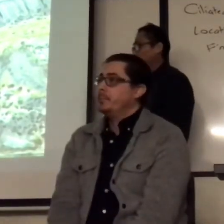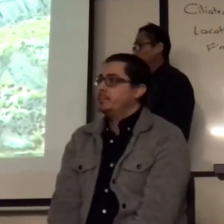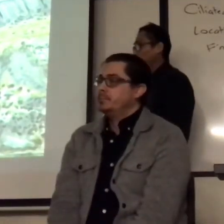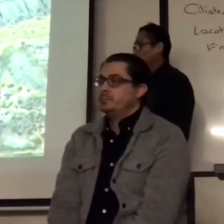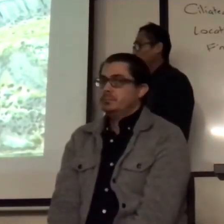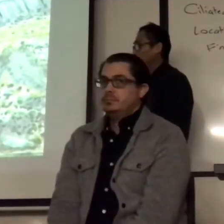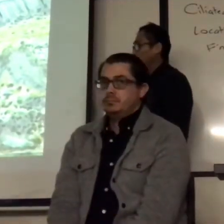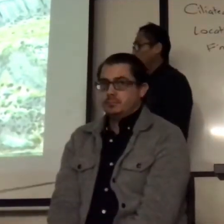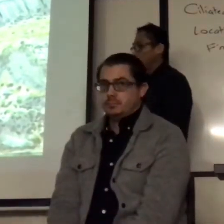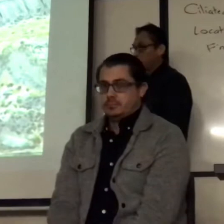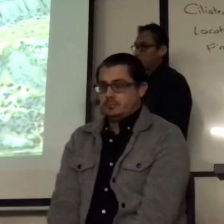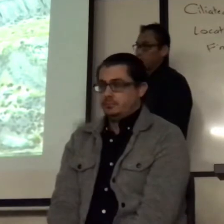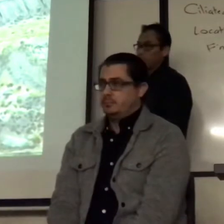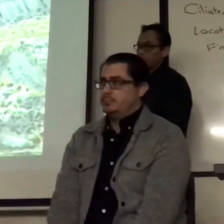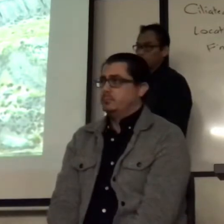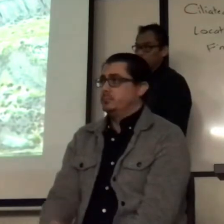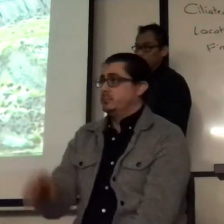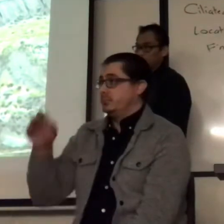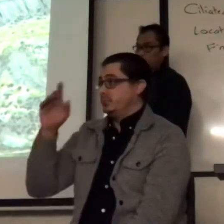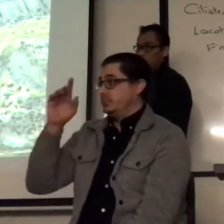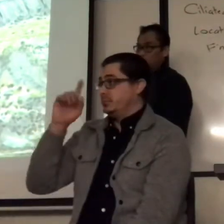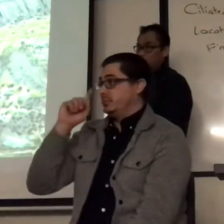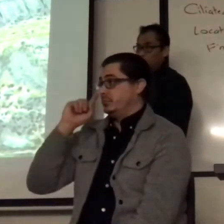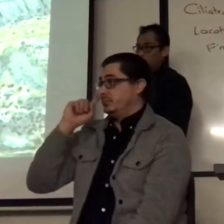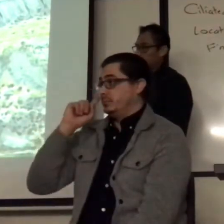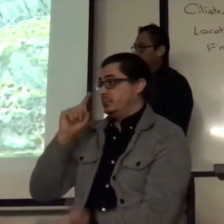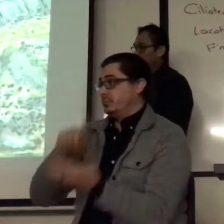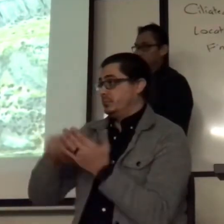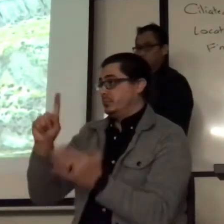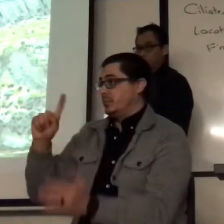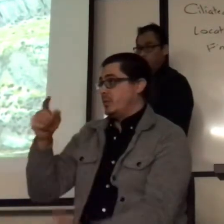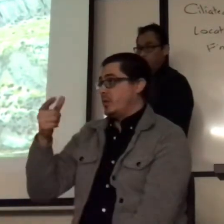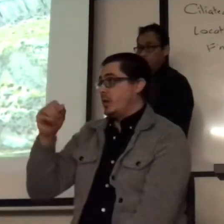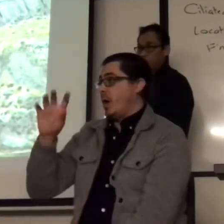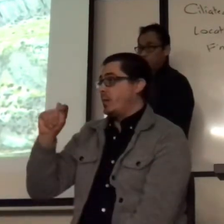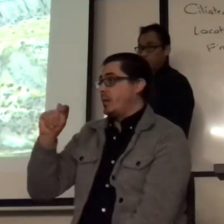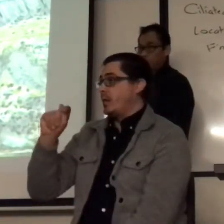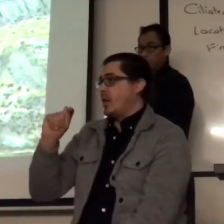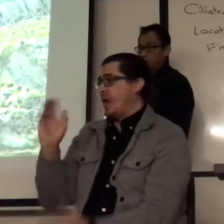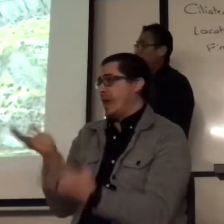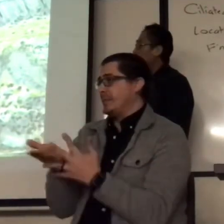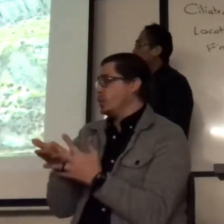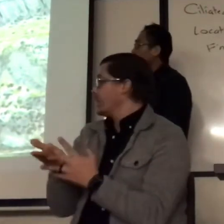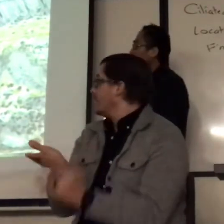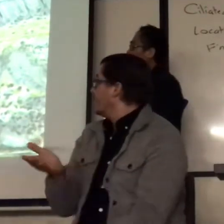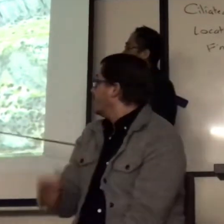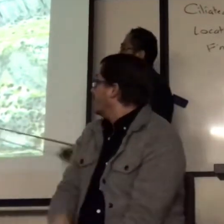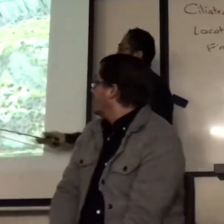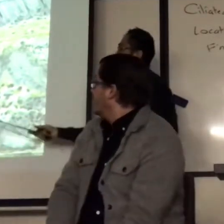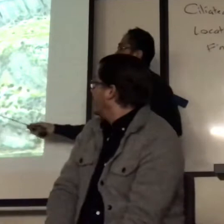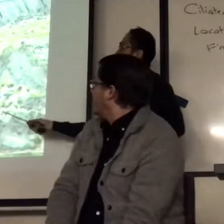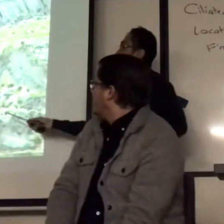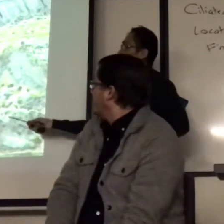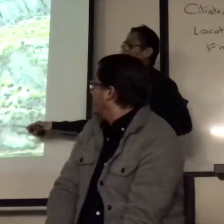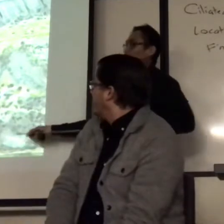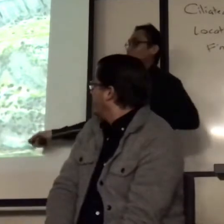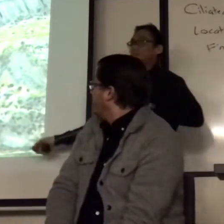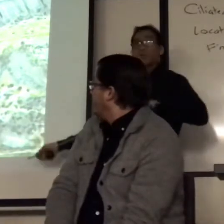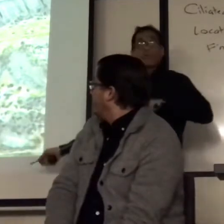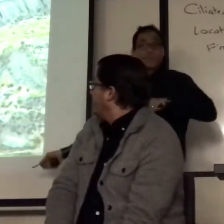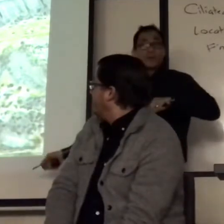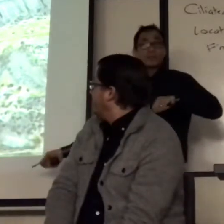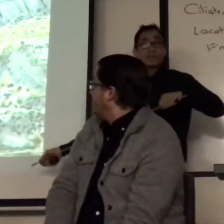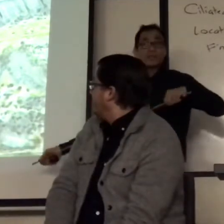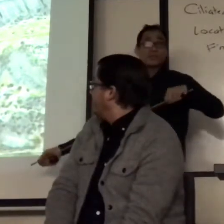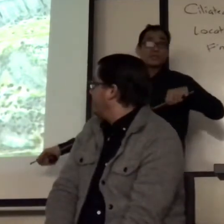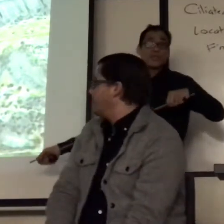Before I point to it, do you see the goblet cells? They're stuck in between. When I point to it. Now they're